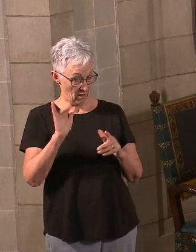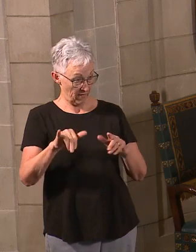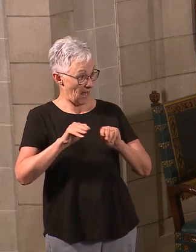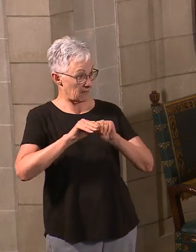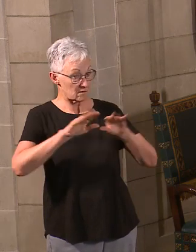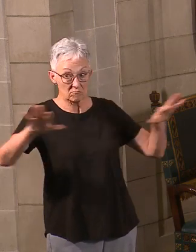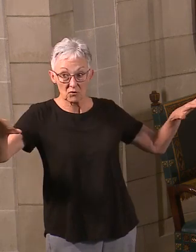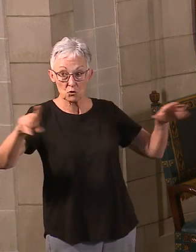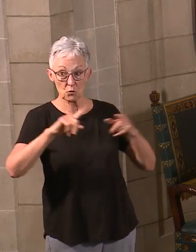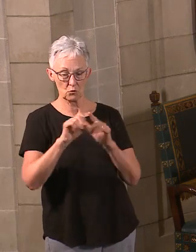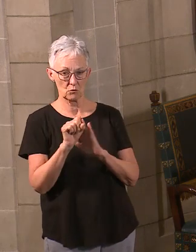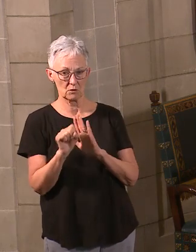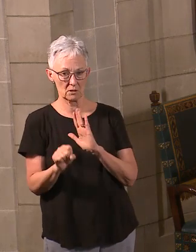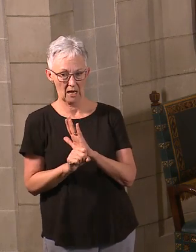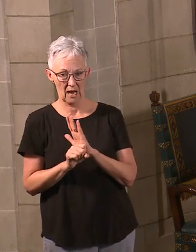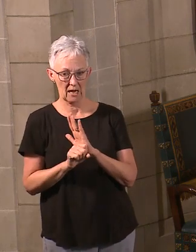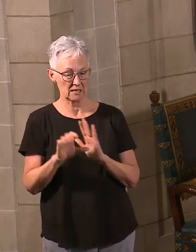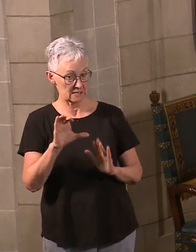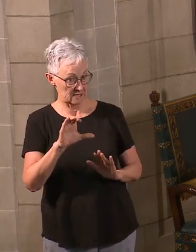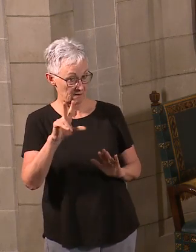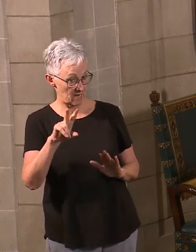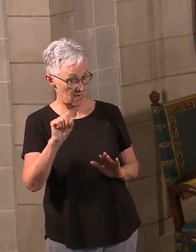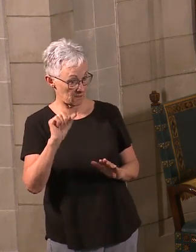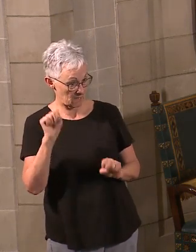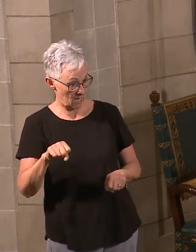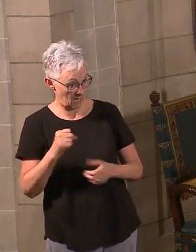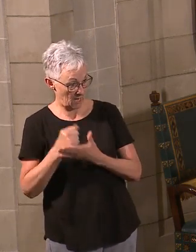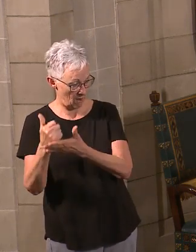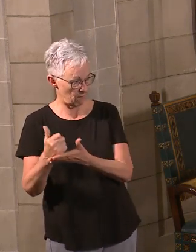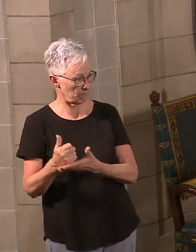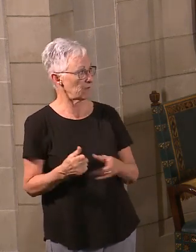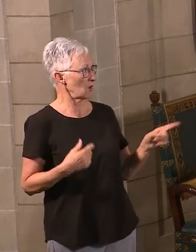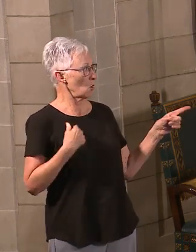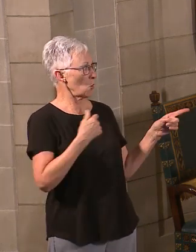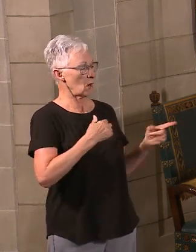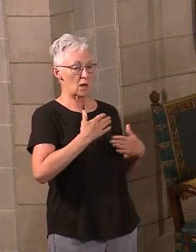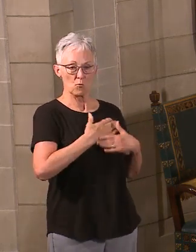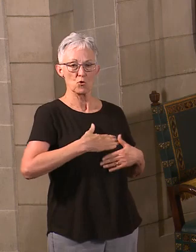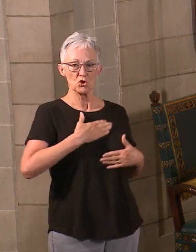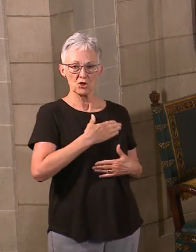Had not reached out to CVS, but we appreciate that suggestion, Jack, and so we will be following up with them to see if there's an